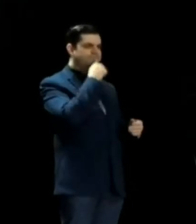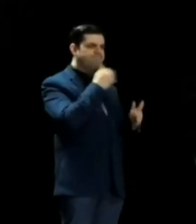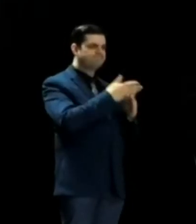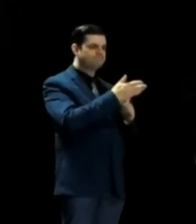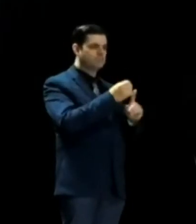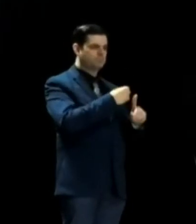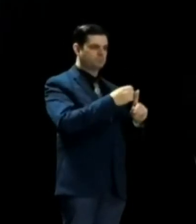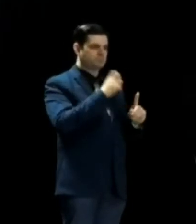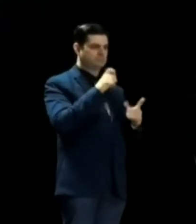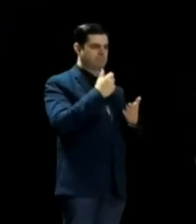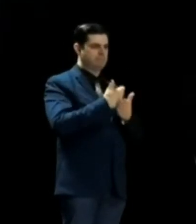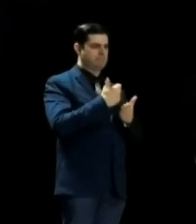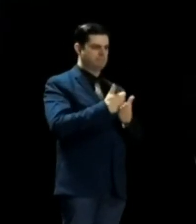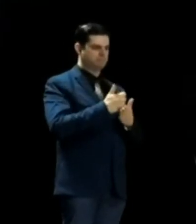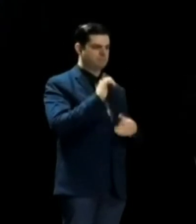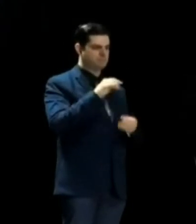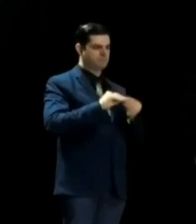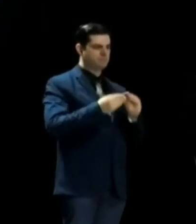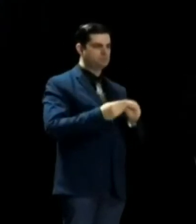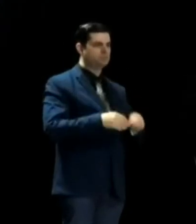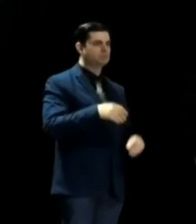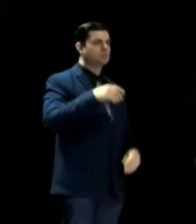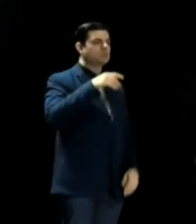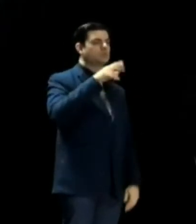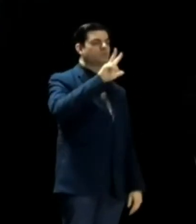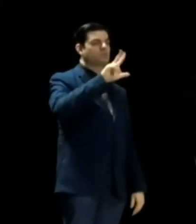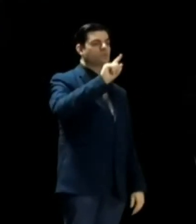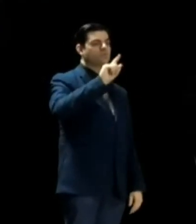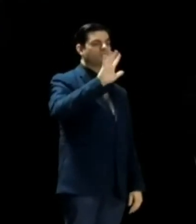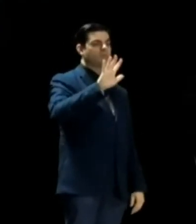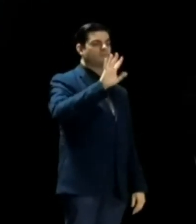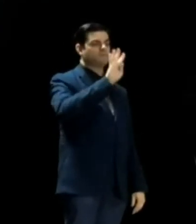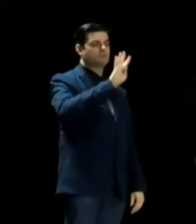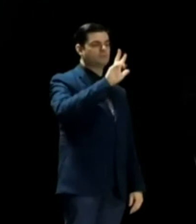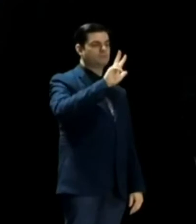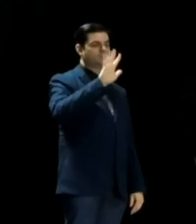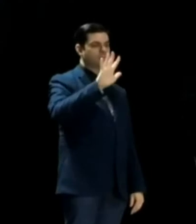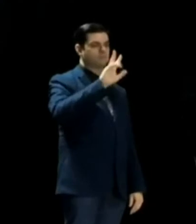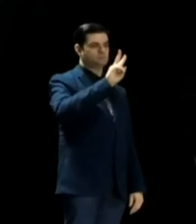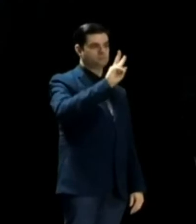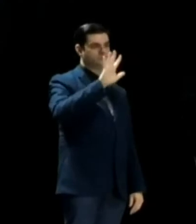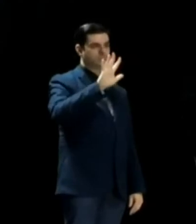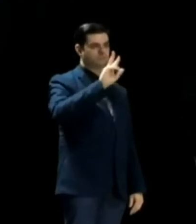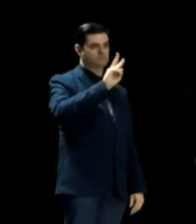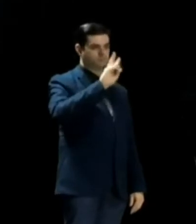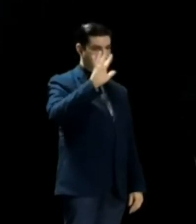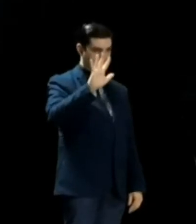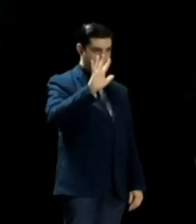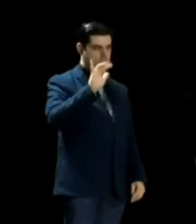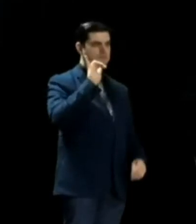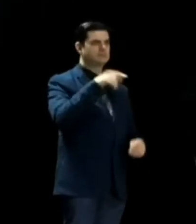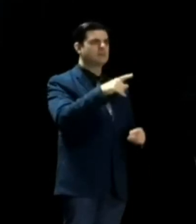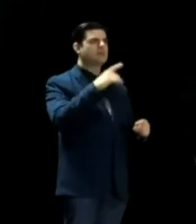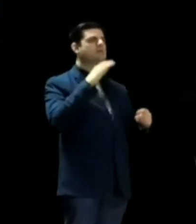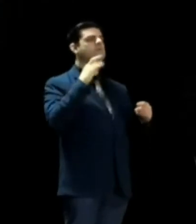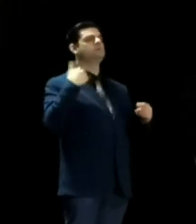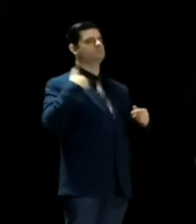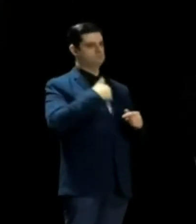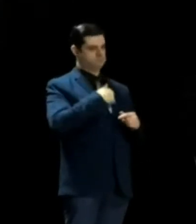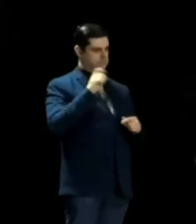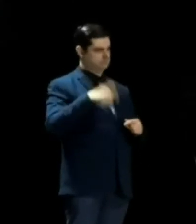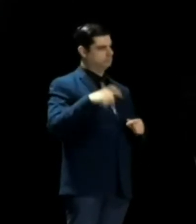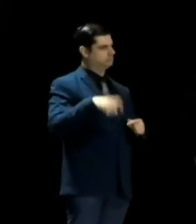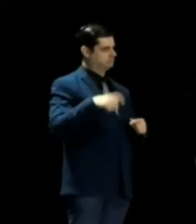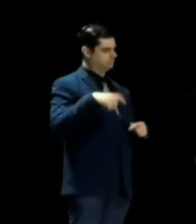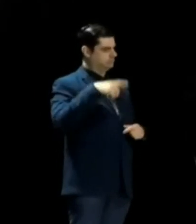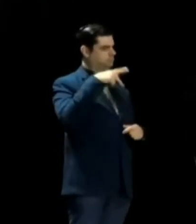315-435-2525. This is emergency medical equipment that You can donate if you run into the